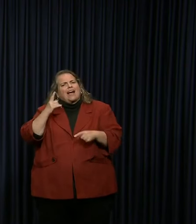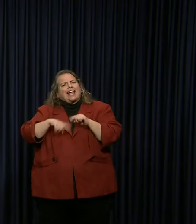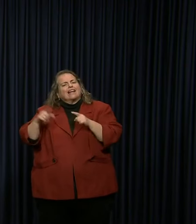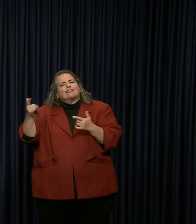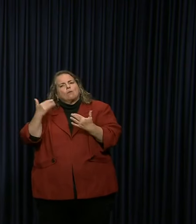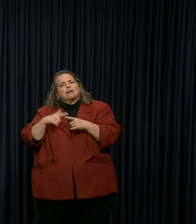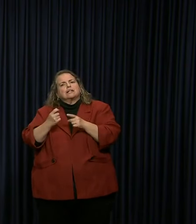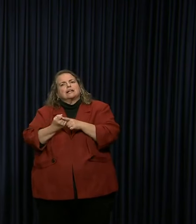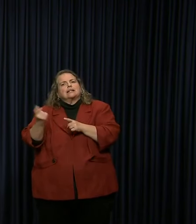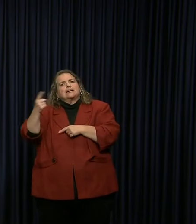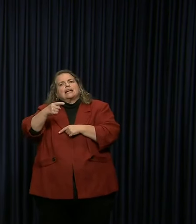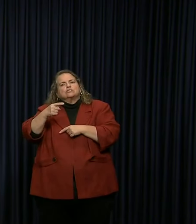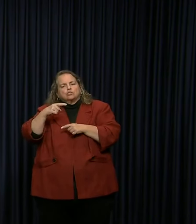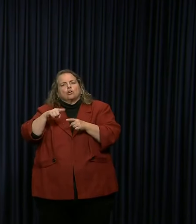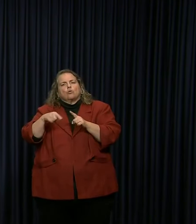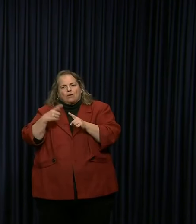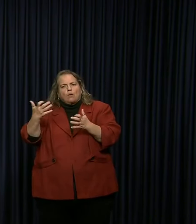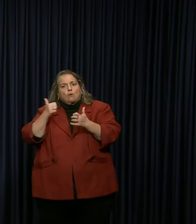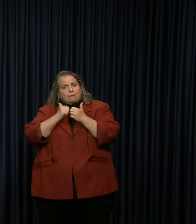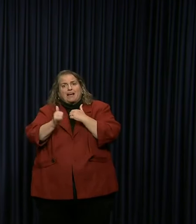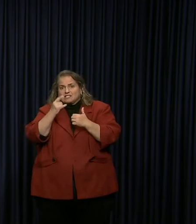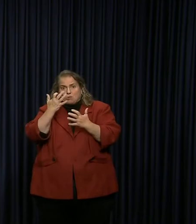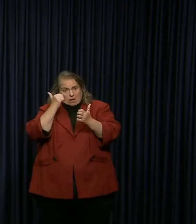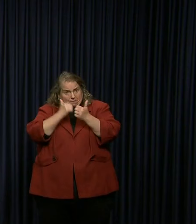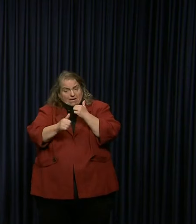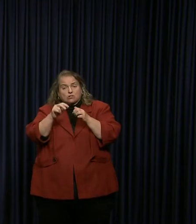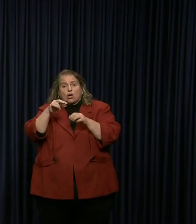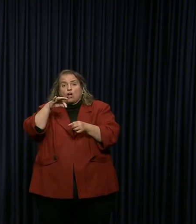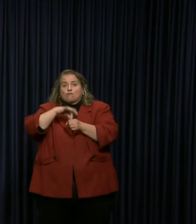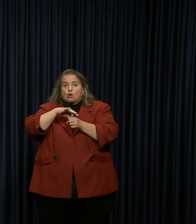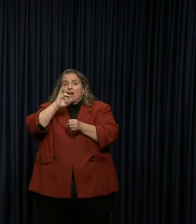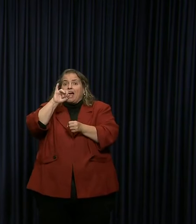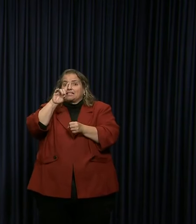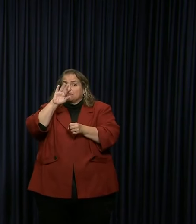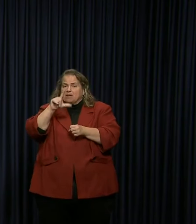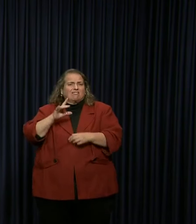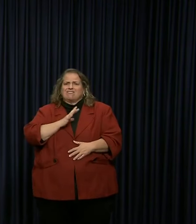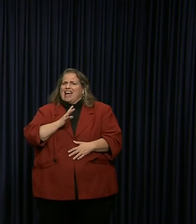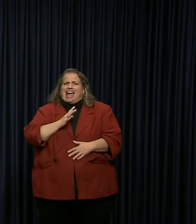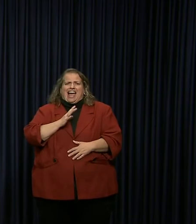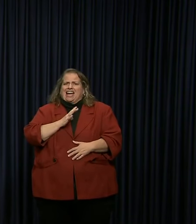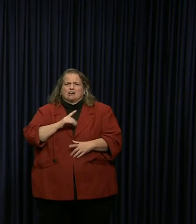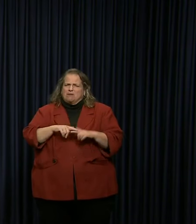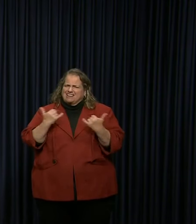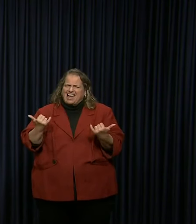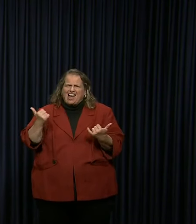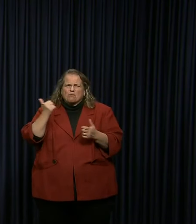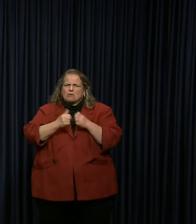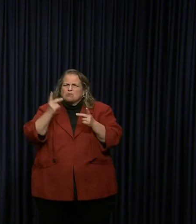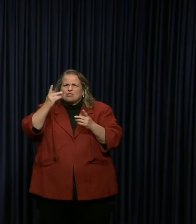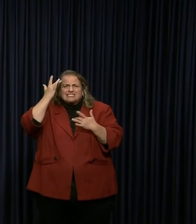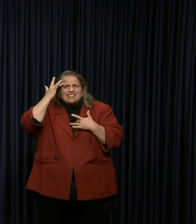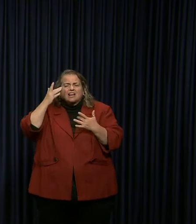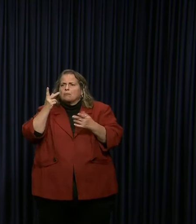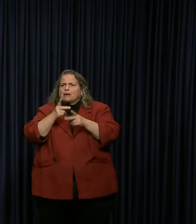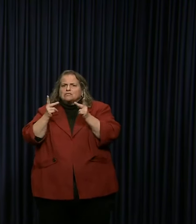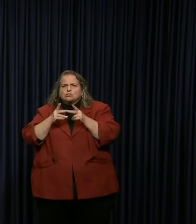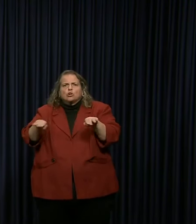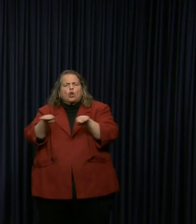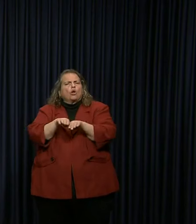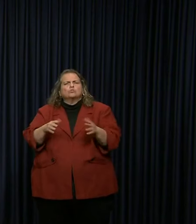you want to pass a voter ID bill, that's fine. But let's do it outside the coronavirus. They can do it next year. They'll have the numbers to override